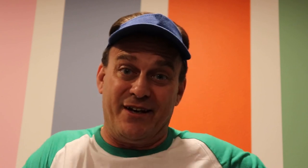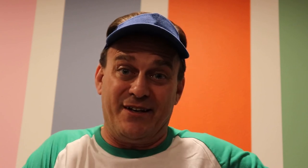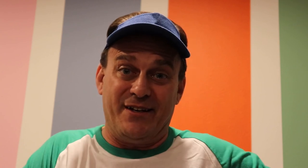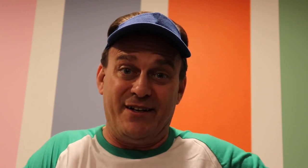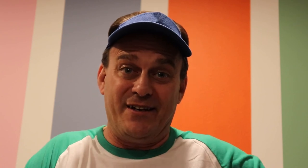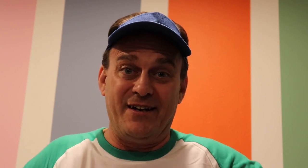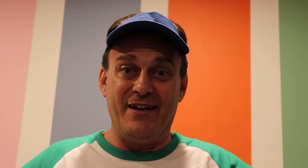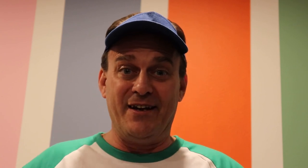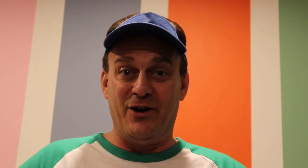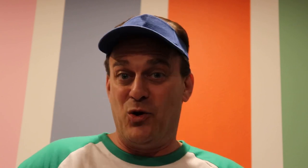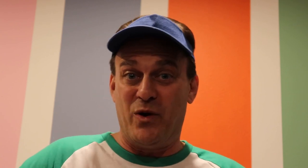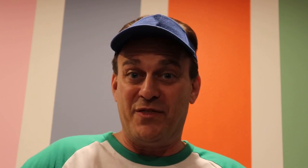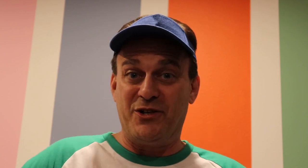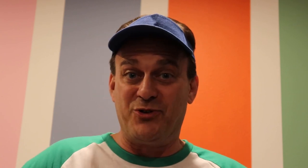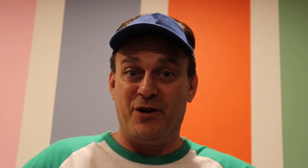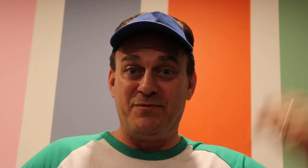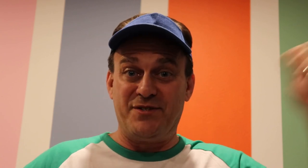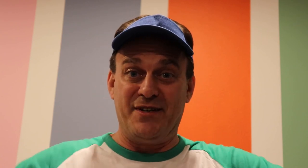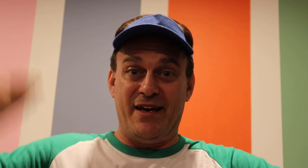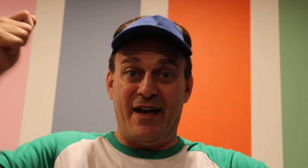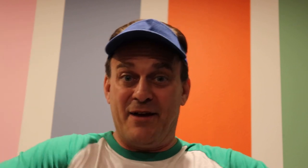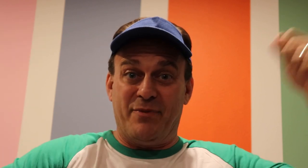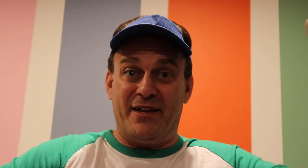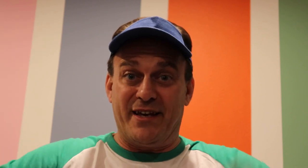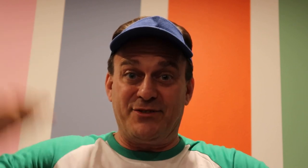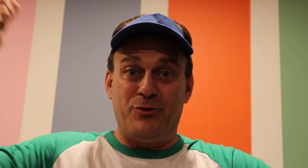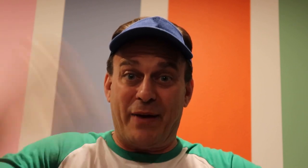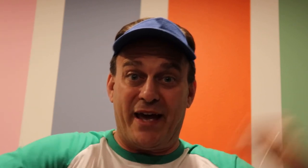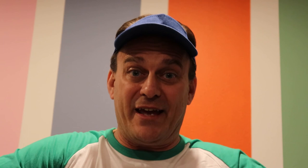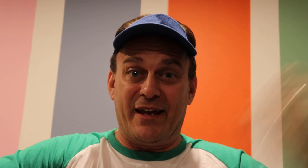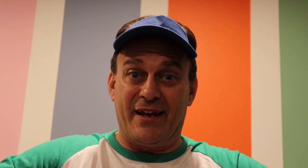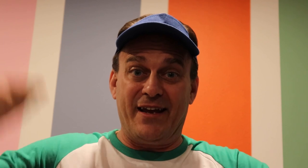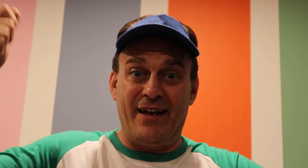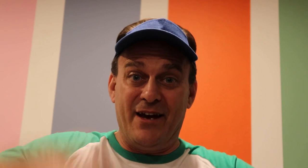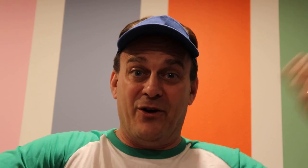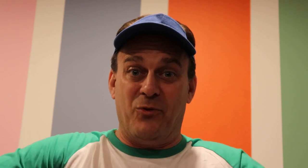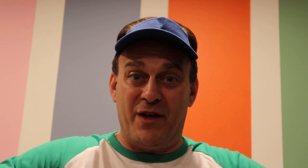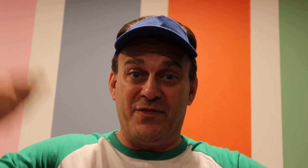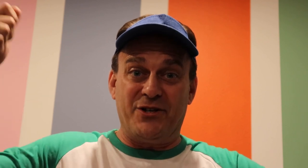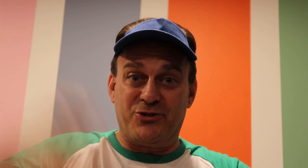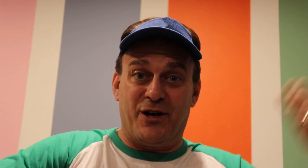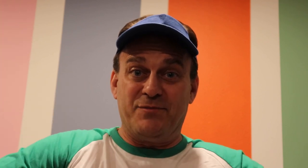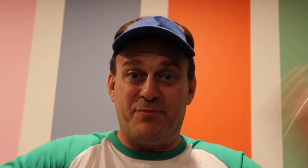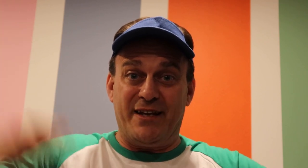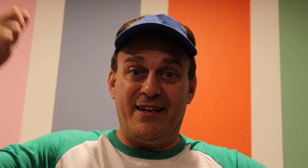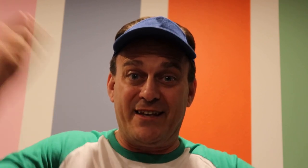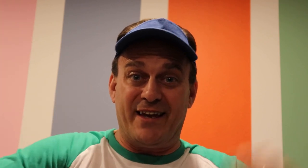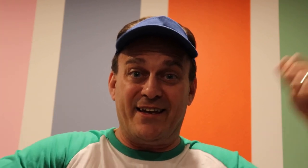in, oh, when the drums begin to bang, oh, when the drums begin